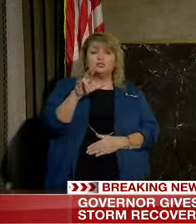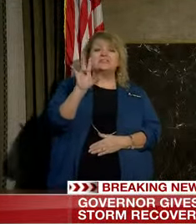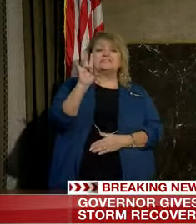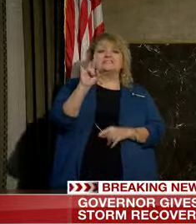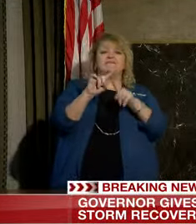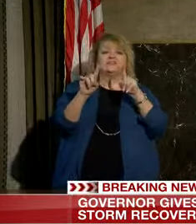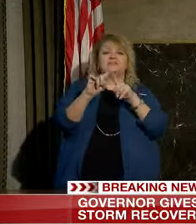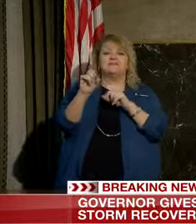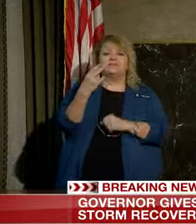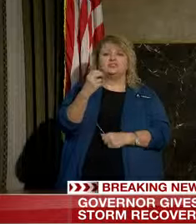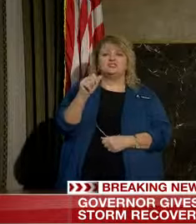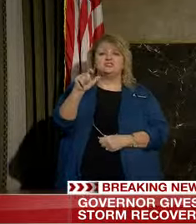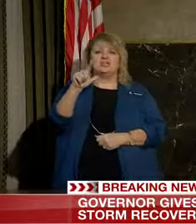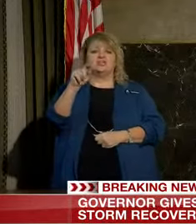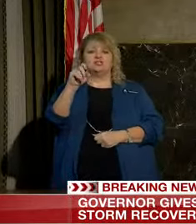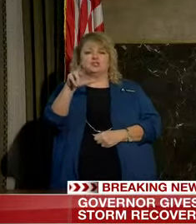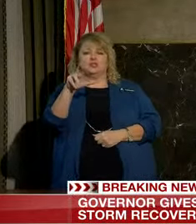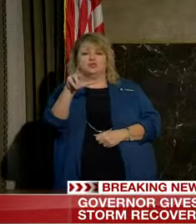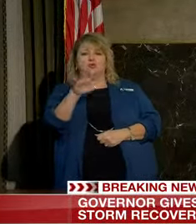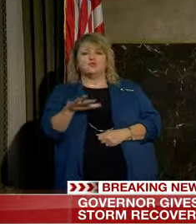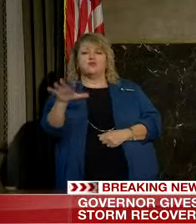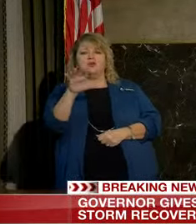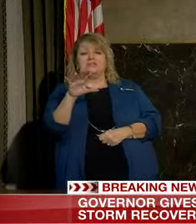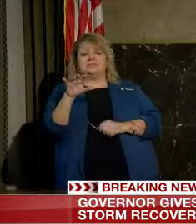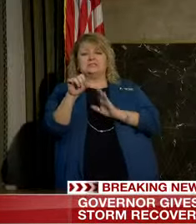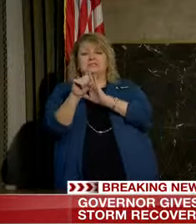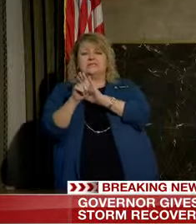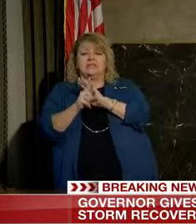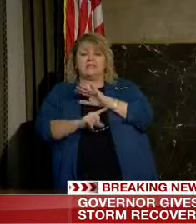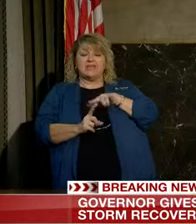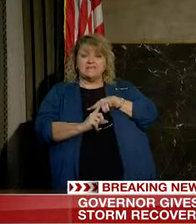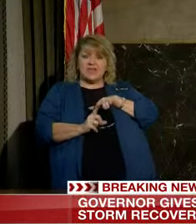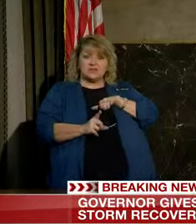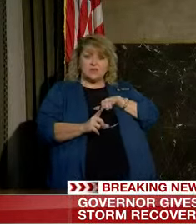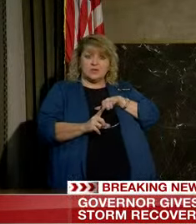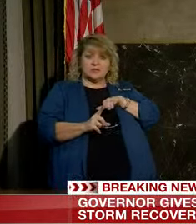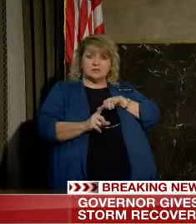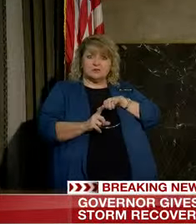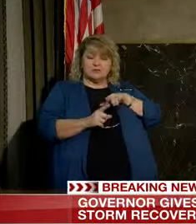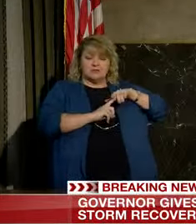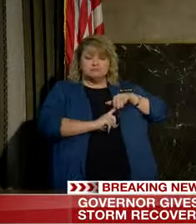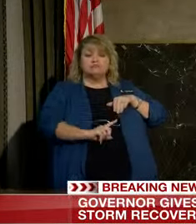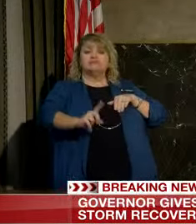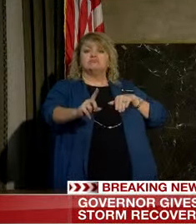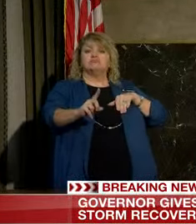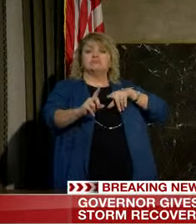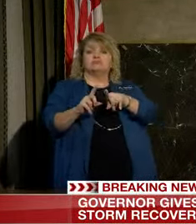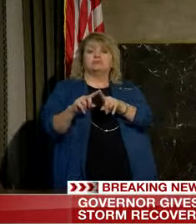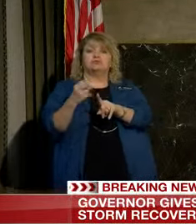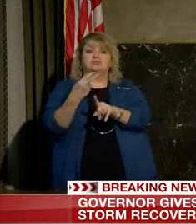across the state who evacuated either before or shortly after Hurricane Ida made landfall.